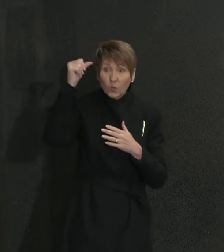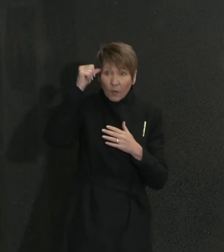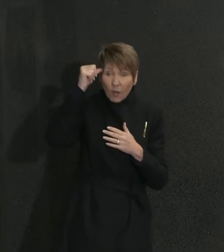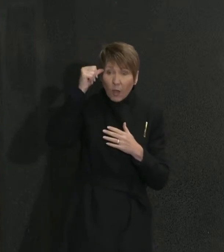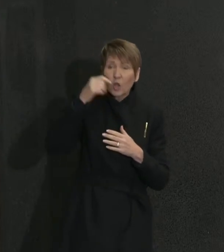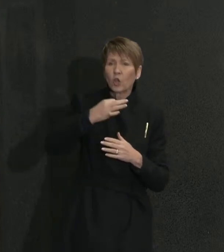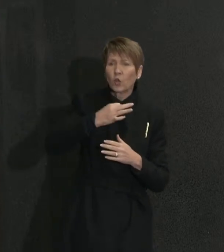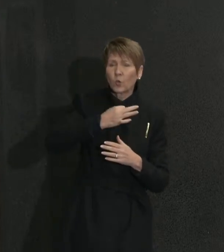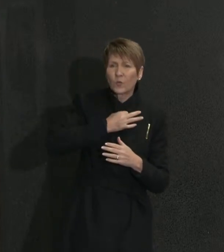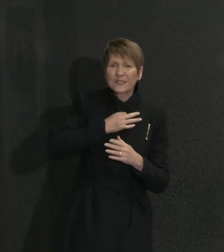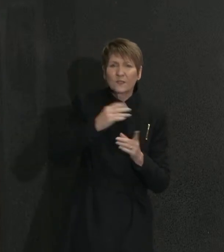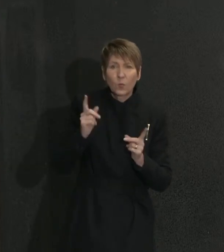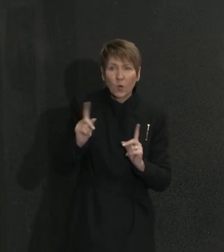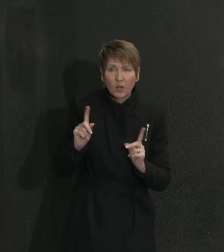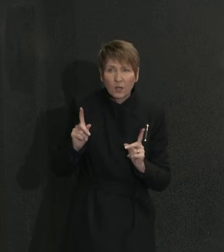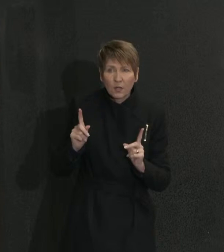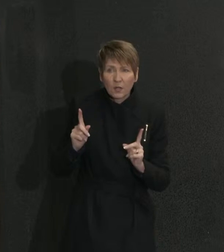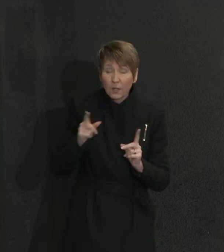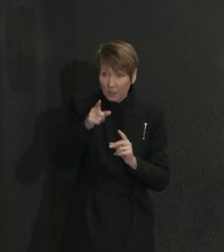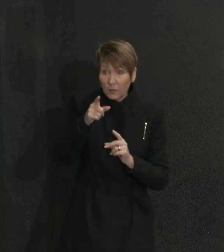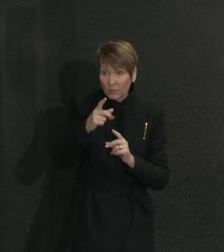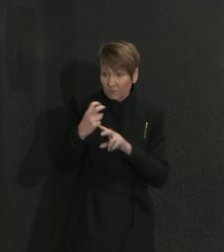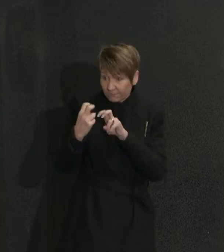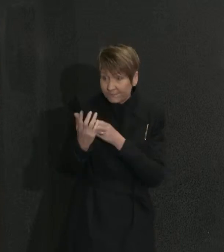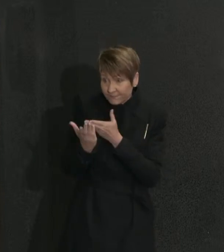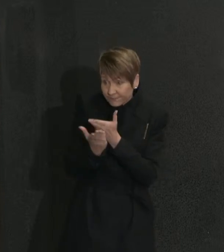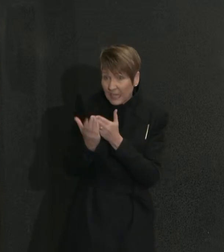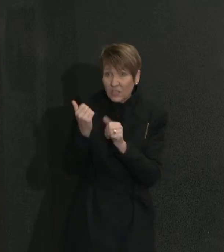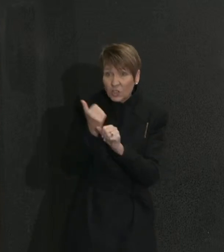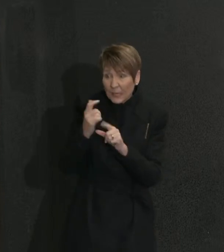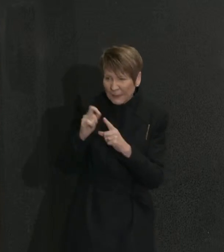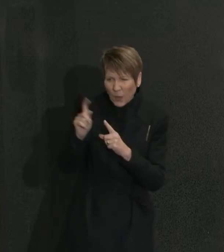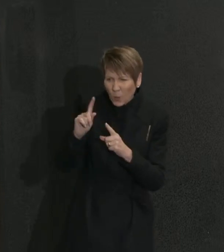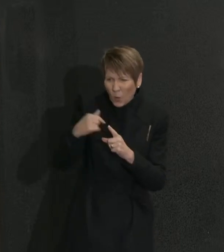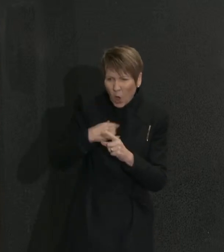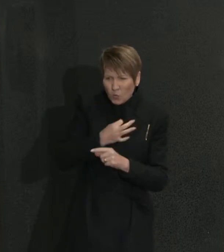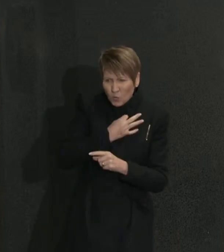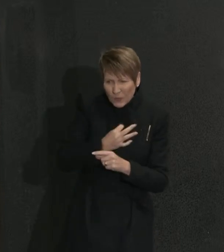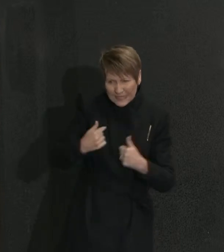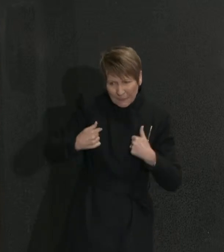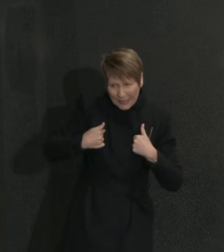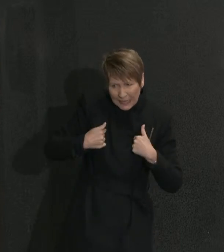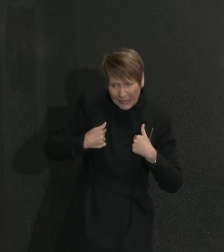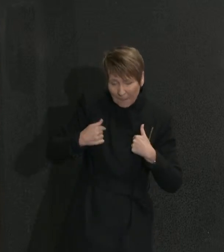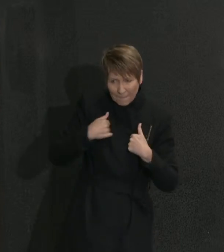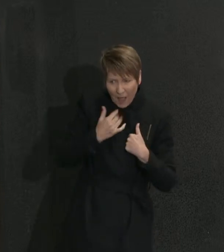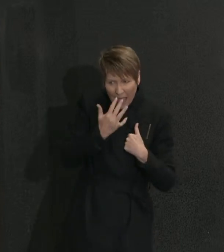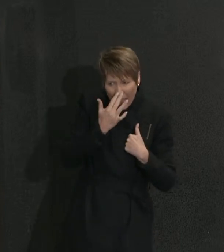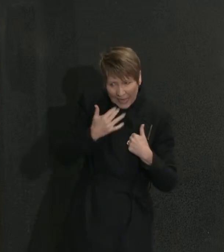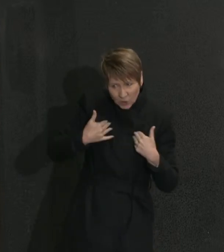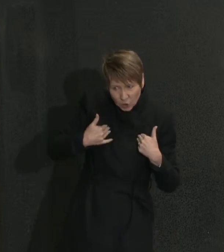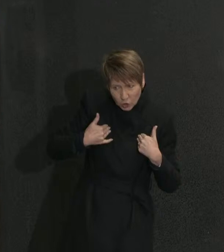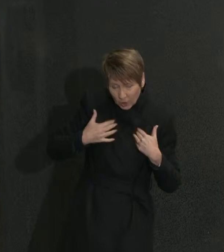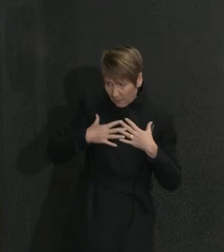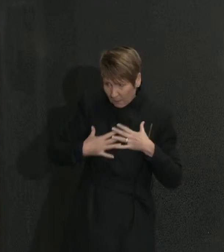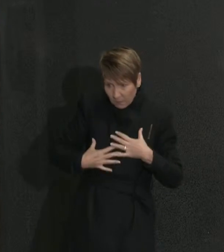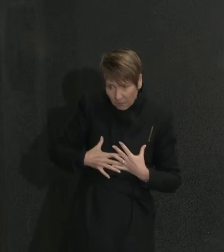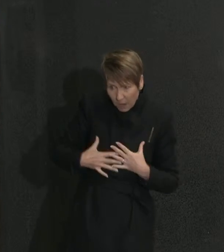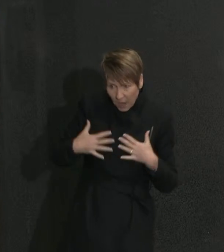or a pharmacist, the risks are very low, and the risks posed by AstraZeneca are much lower than, for instance, the risks of getting